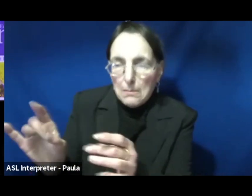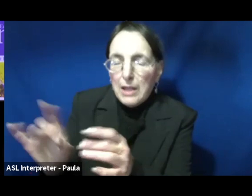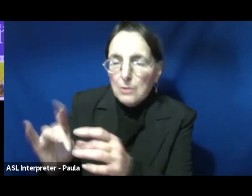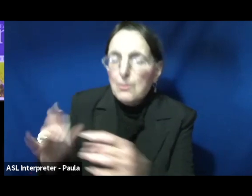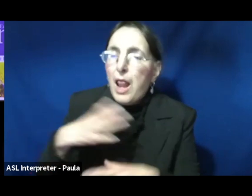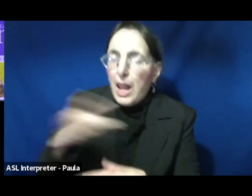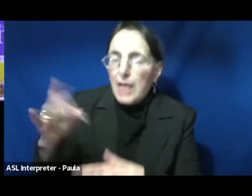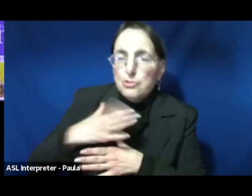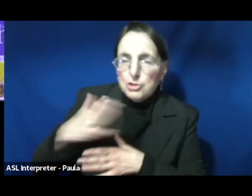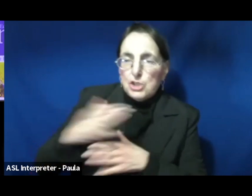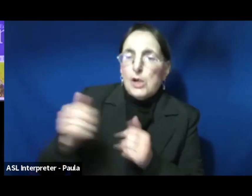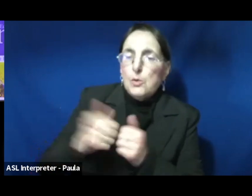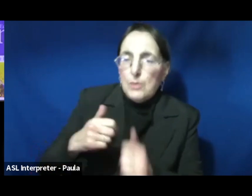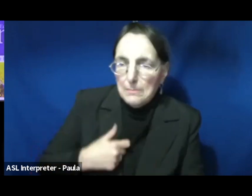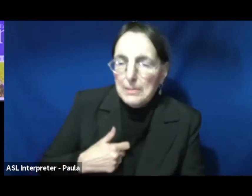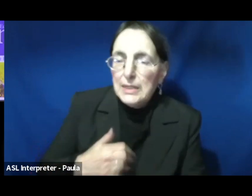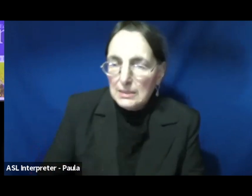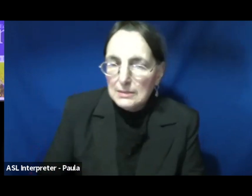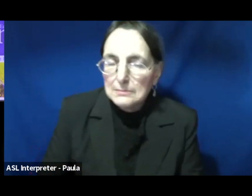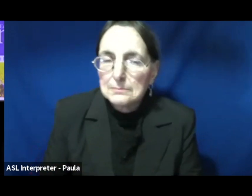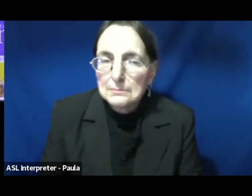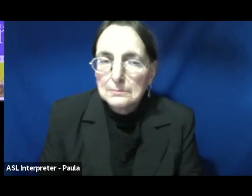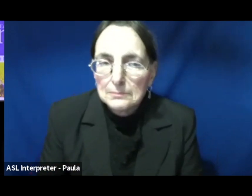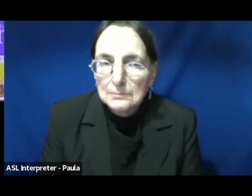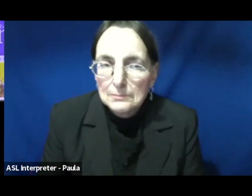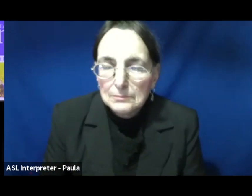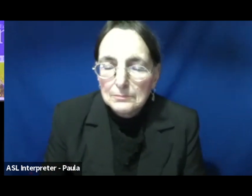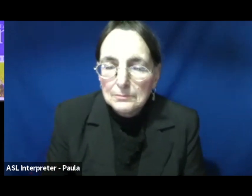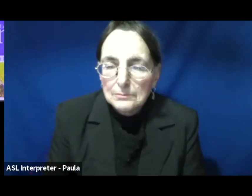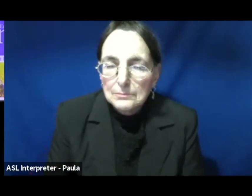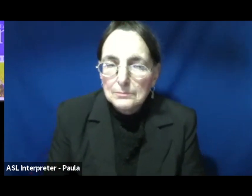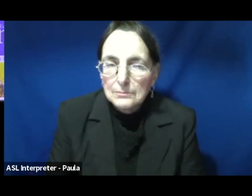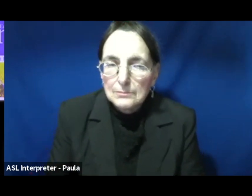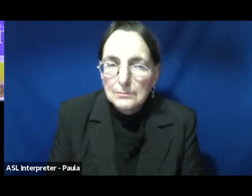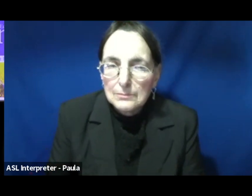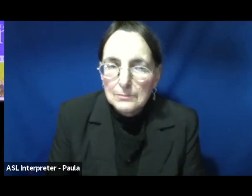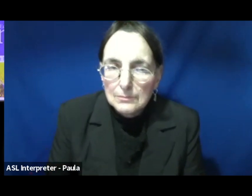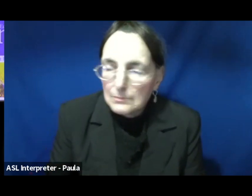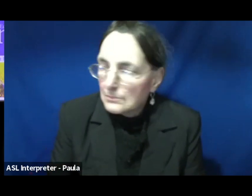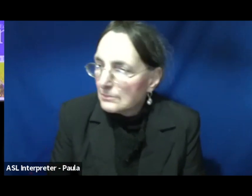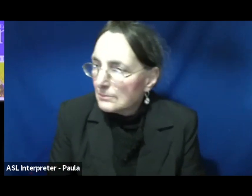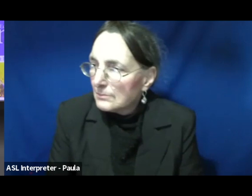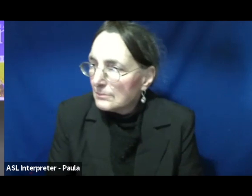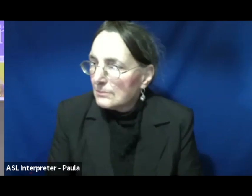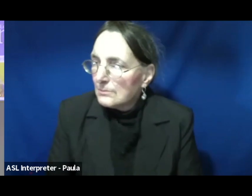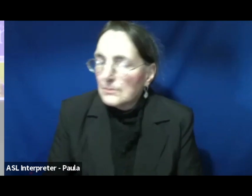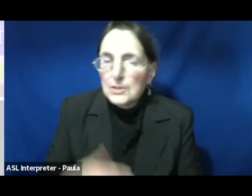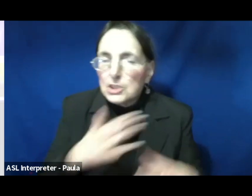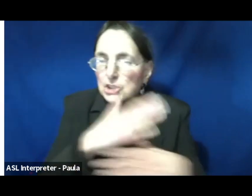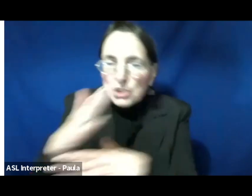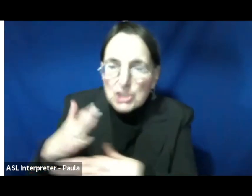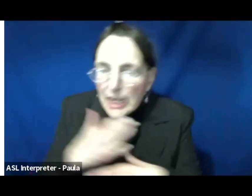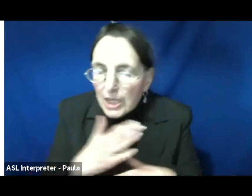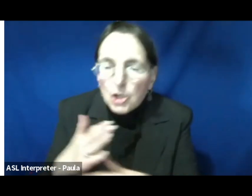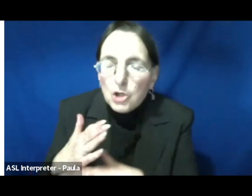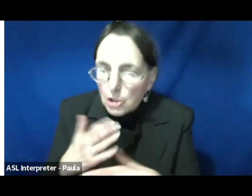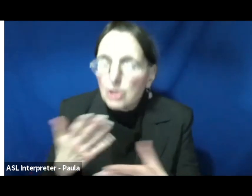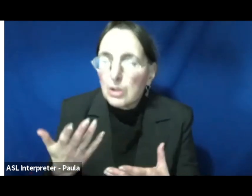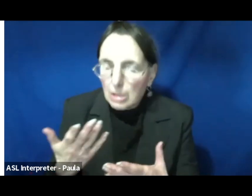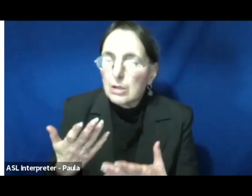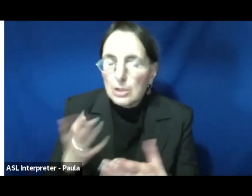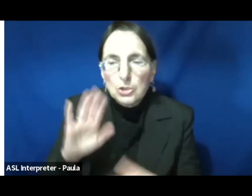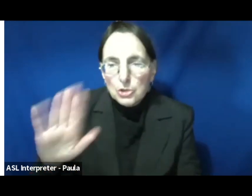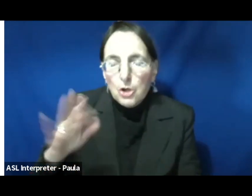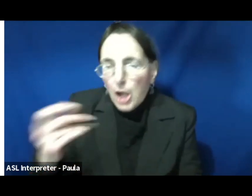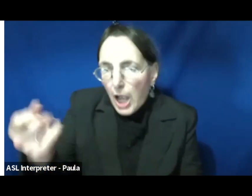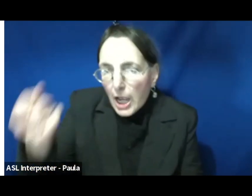with me. That's how I got that student I mentioned earlier on. That's how I got her to actually come out and share phenomenal understanding